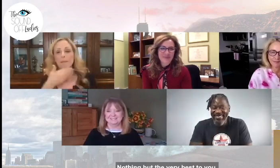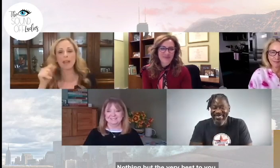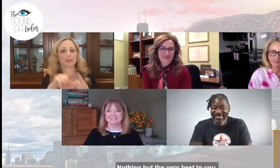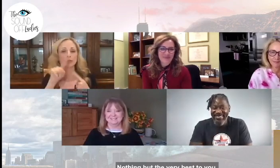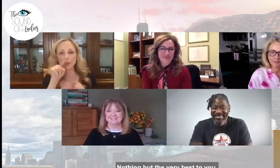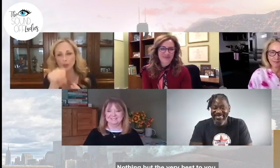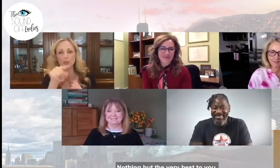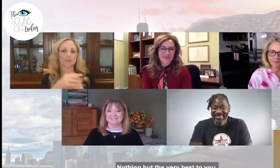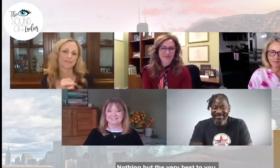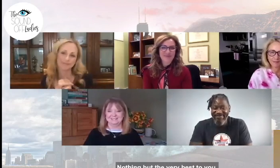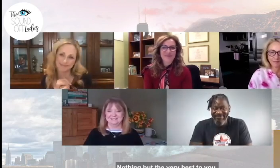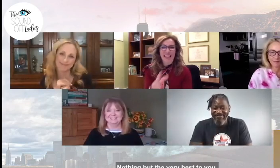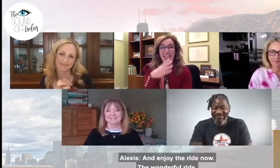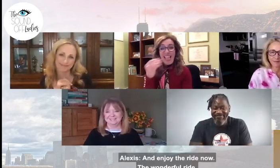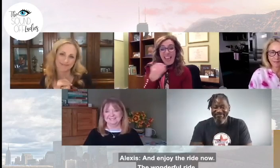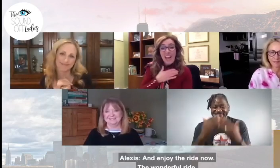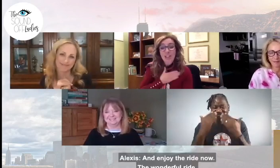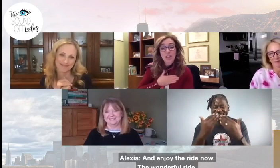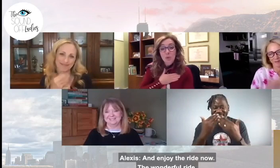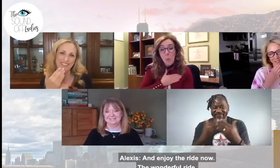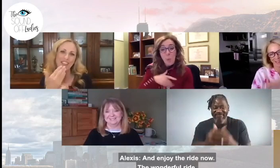I wish nothing but the best for you.